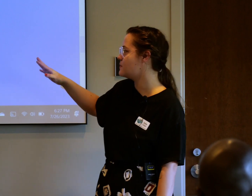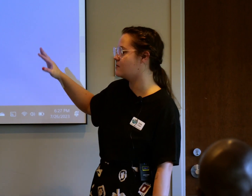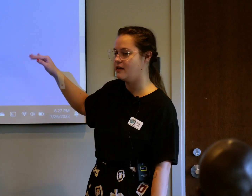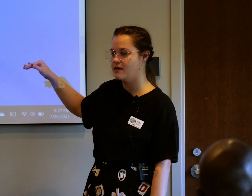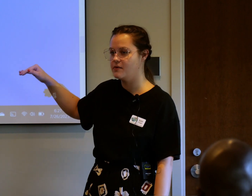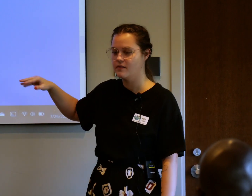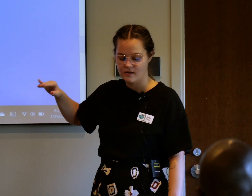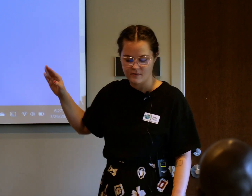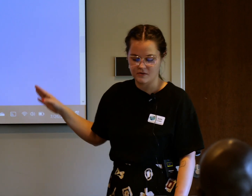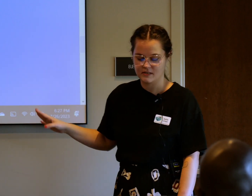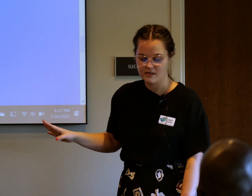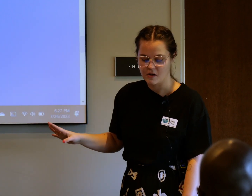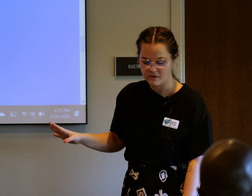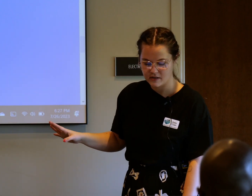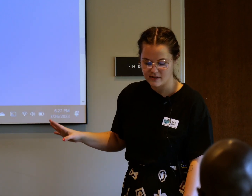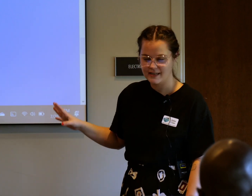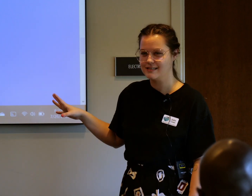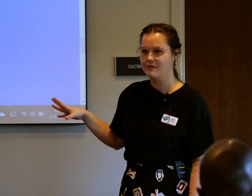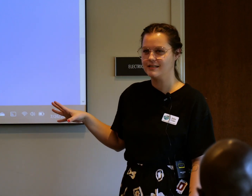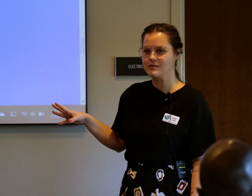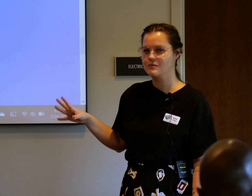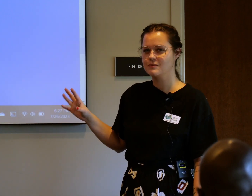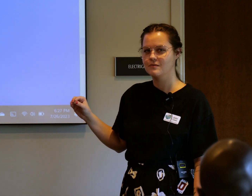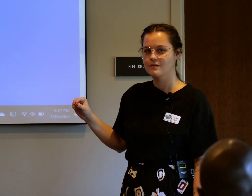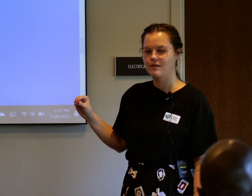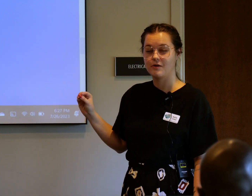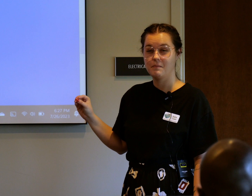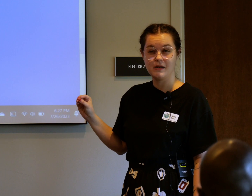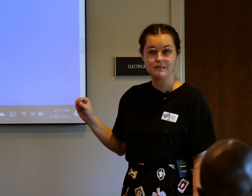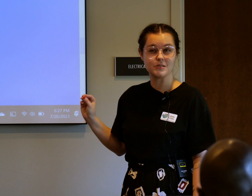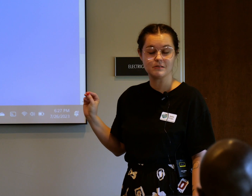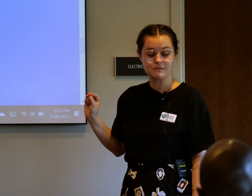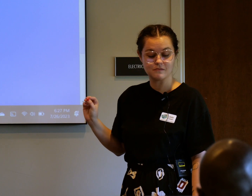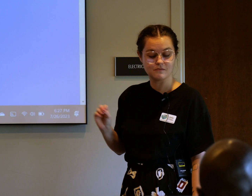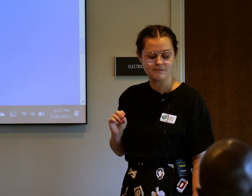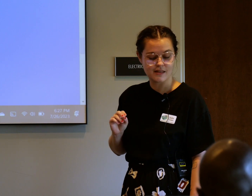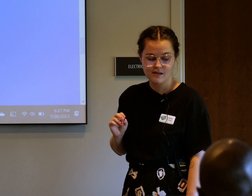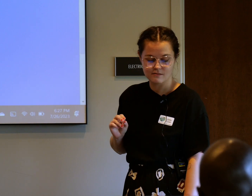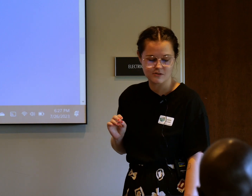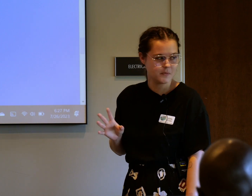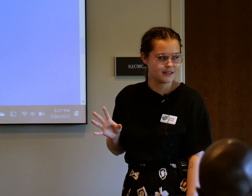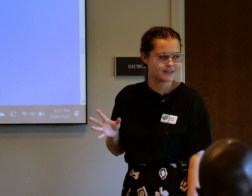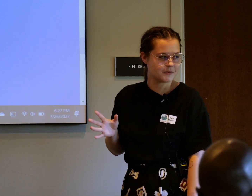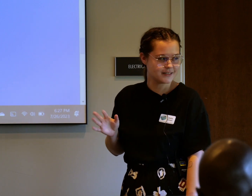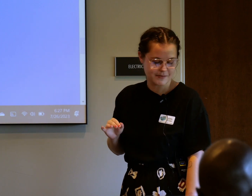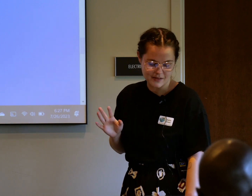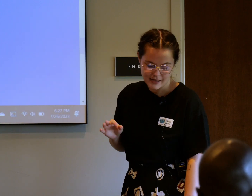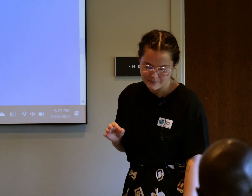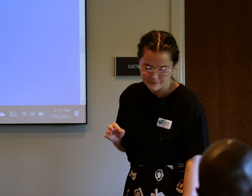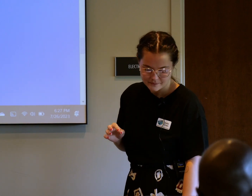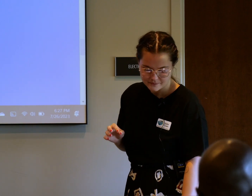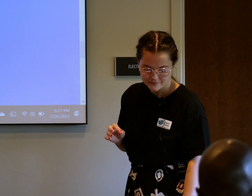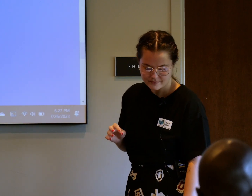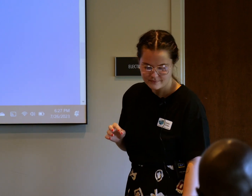sound clips or video. You don't need to see all of your video. I think it's limited to 3 minutes, I think. 2 minutes, 3 minutes, something